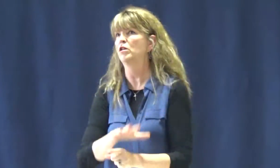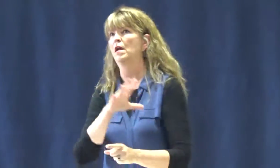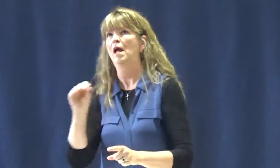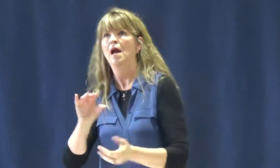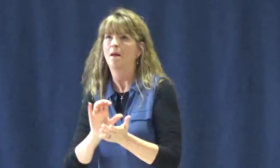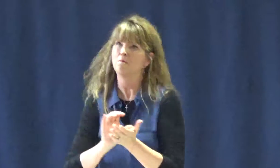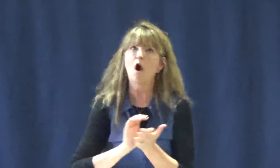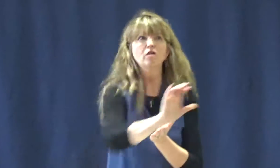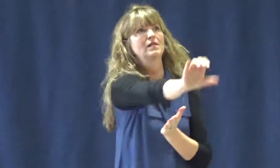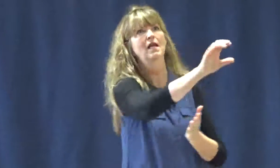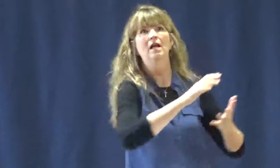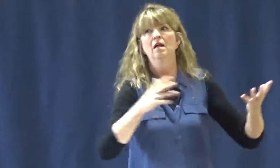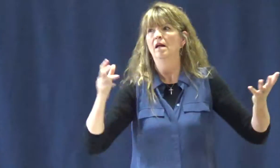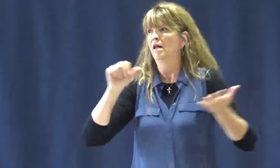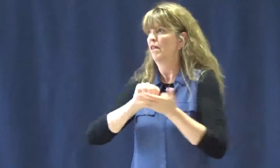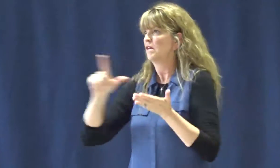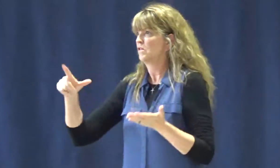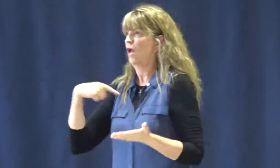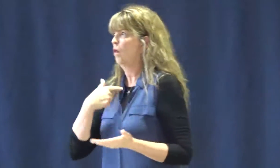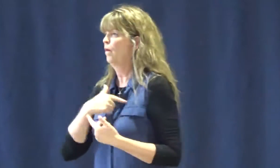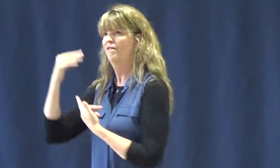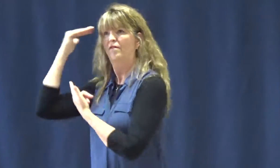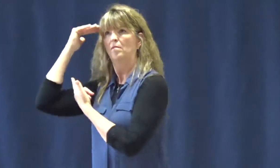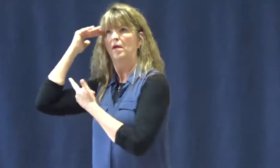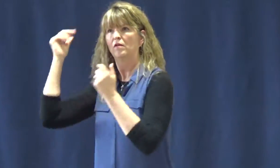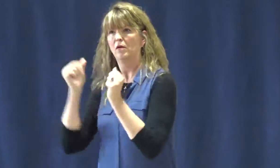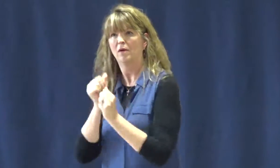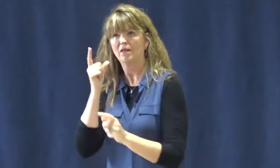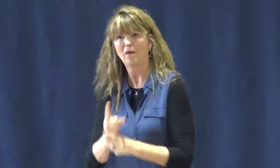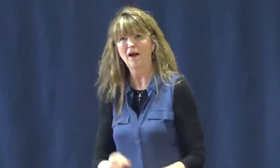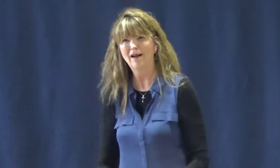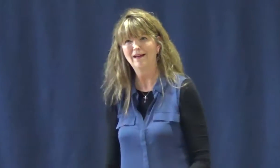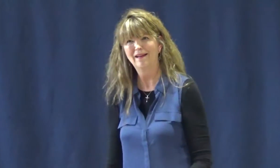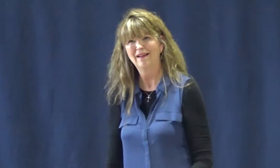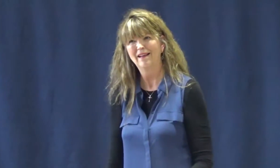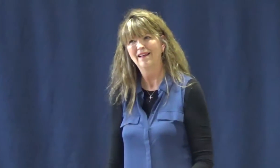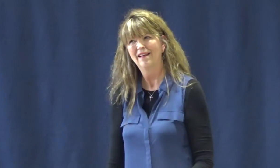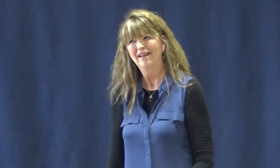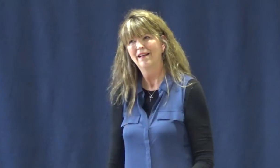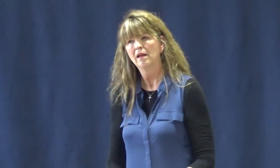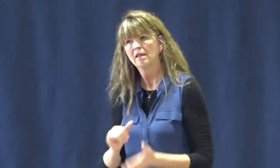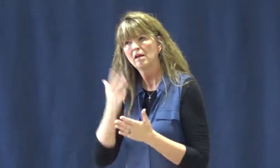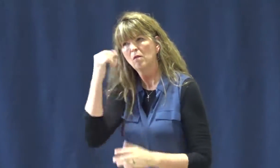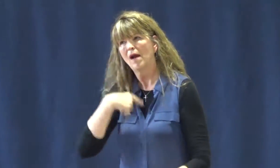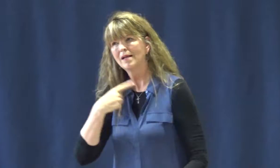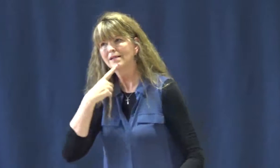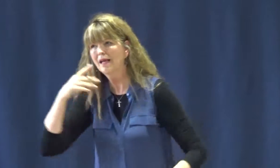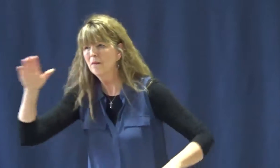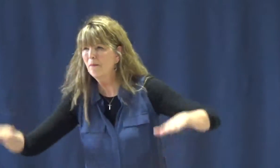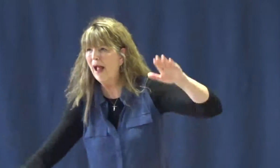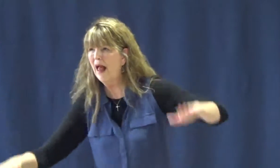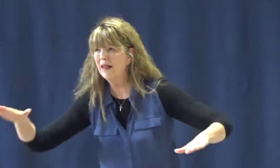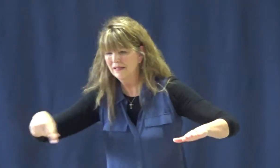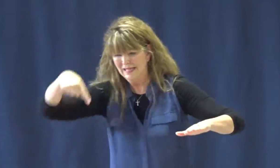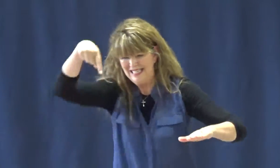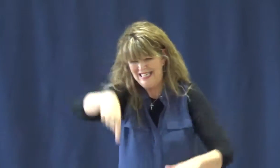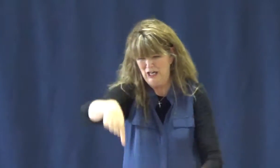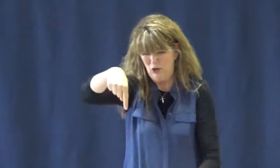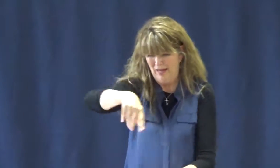discrimination, oppression, and marginalization. That's all that we are familiar with. That's why I say finding